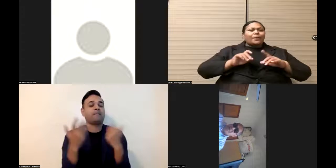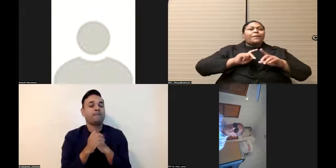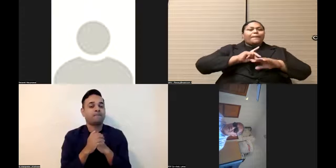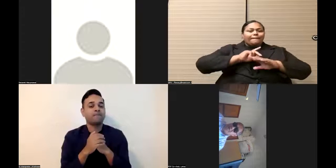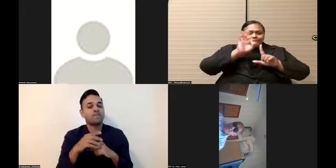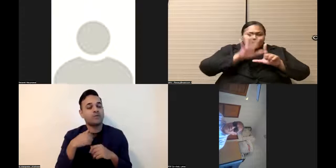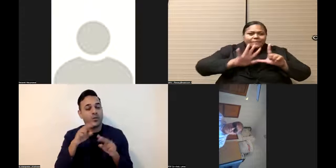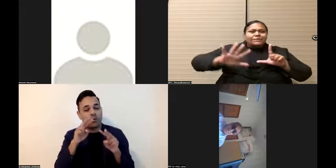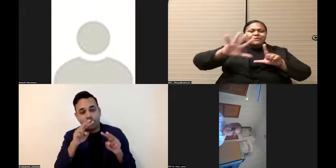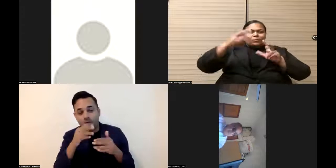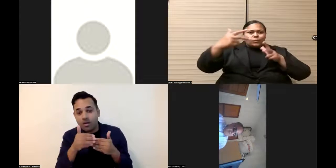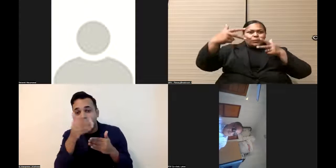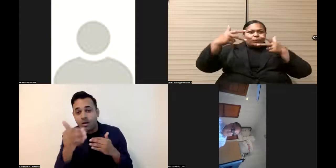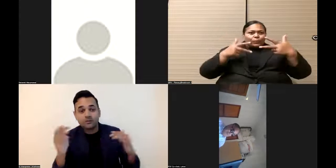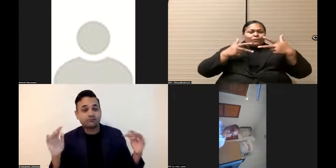us all. Thank you.